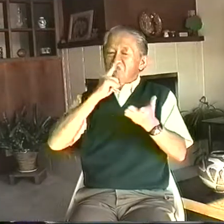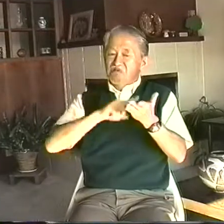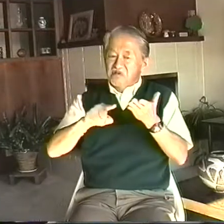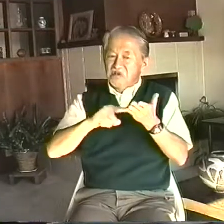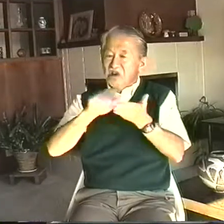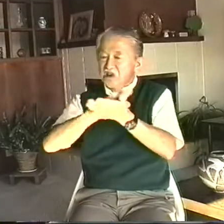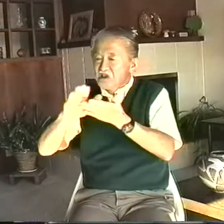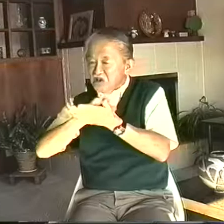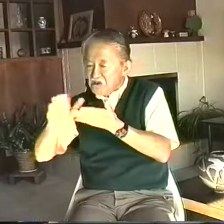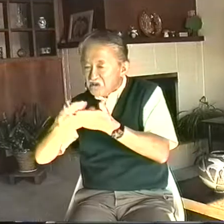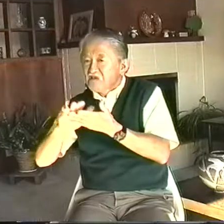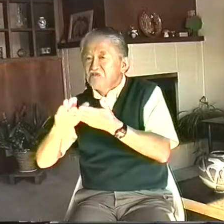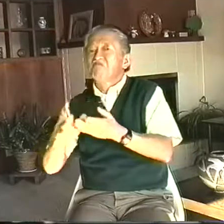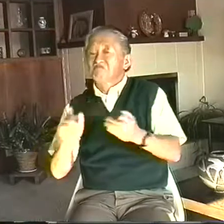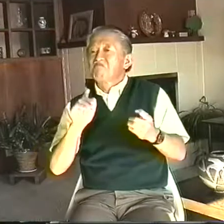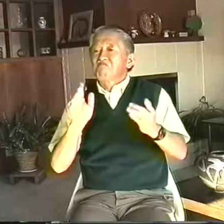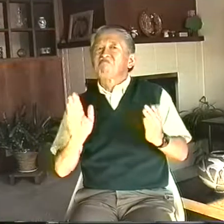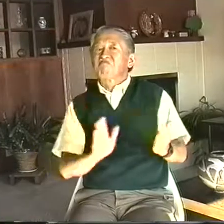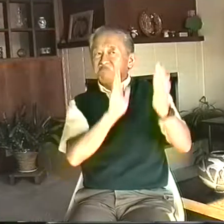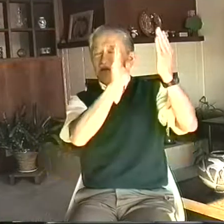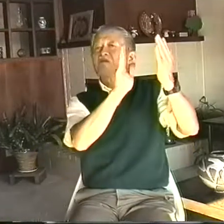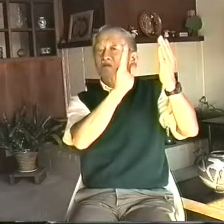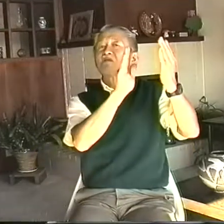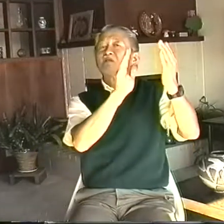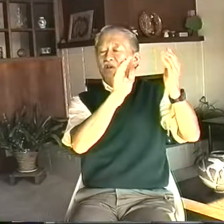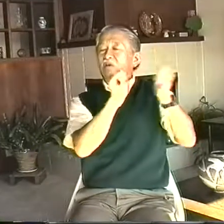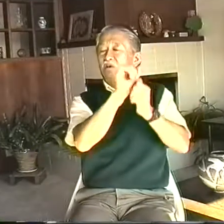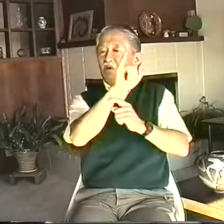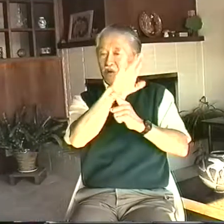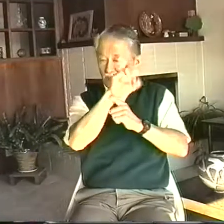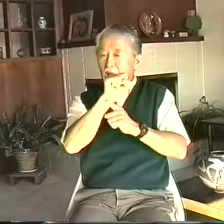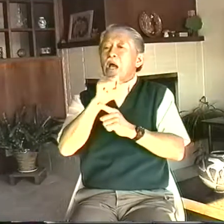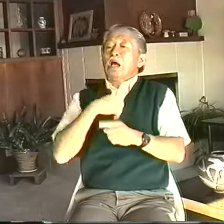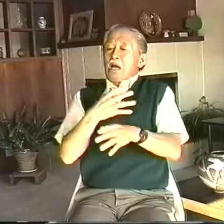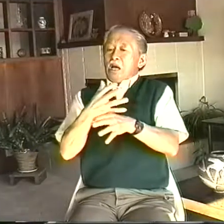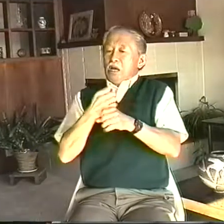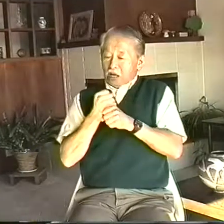that I go through his records and meet with the IRS to go through